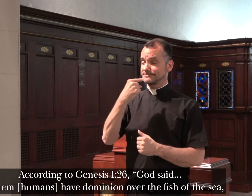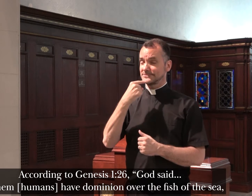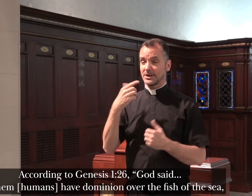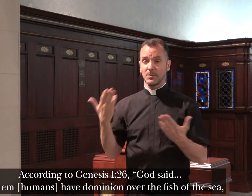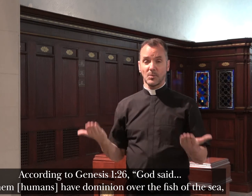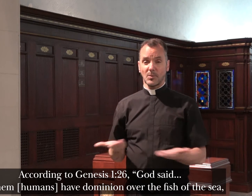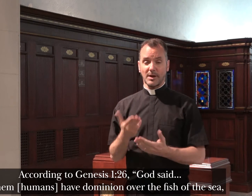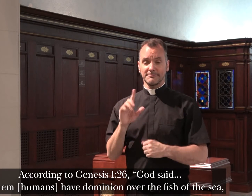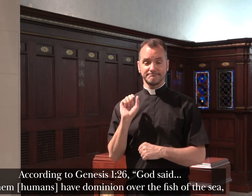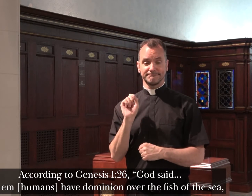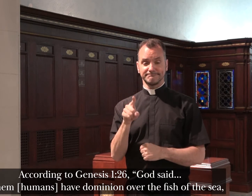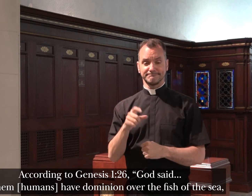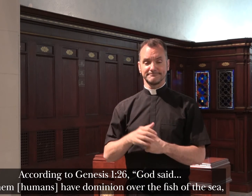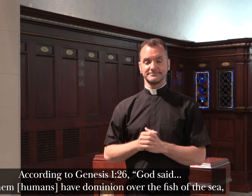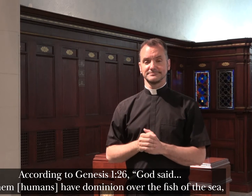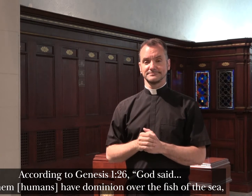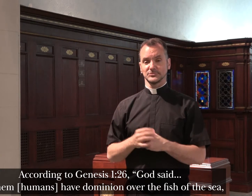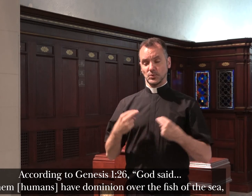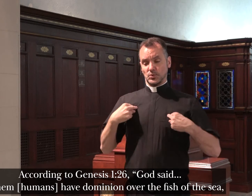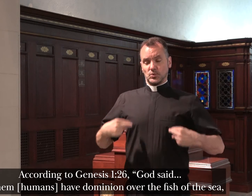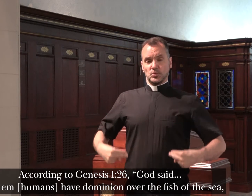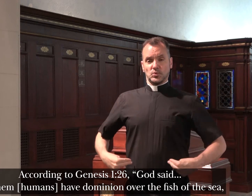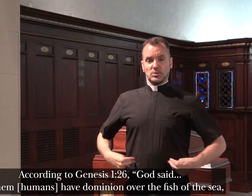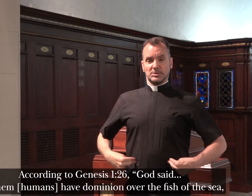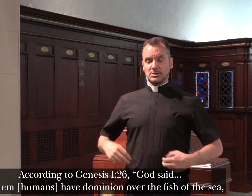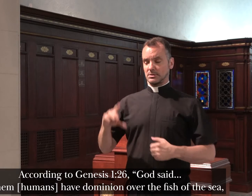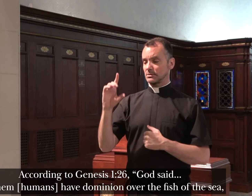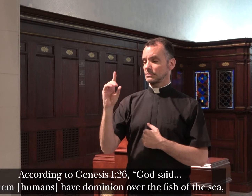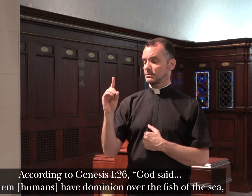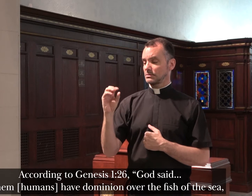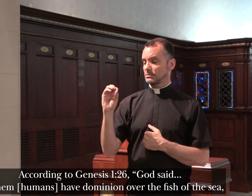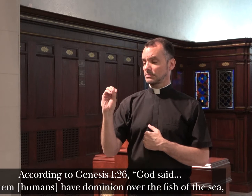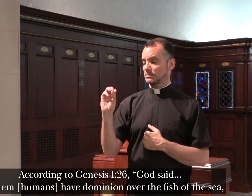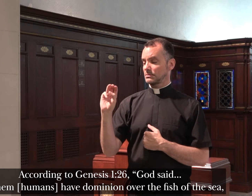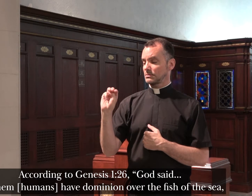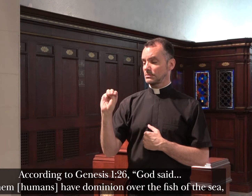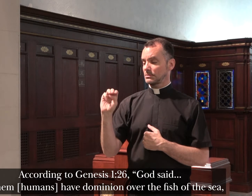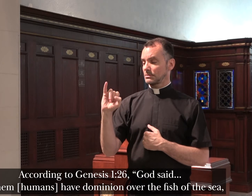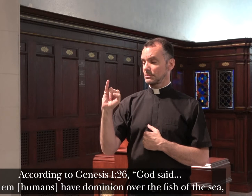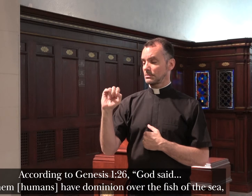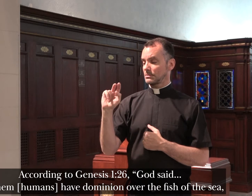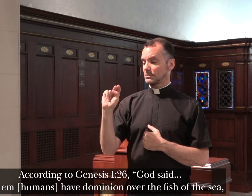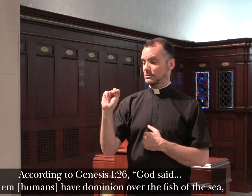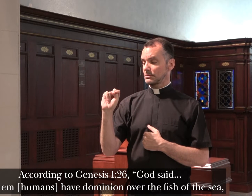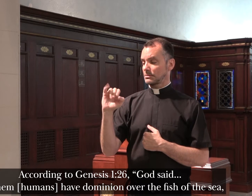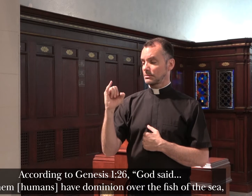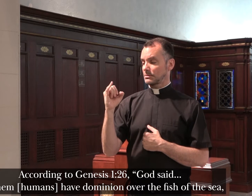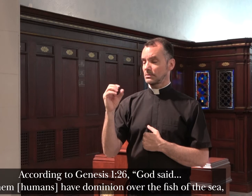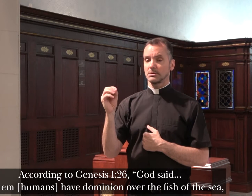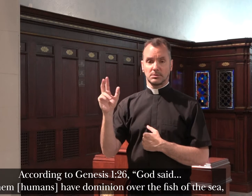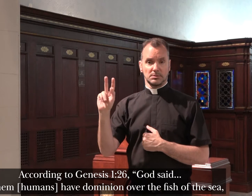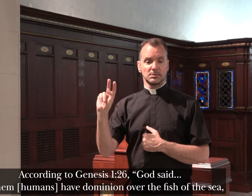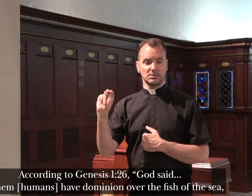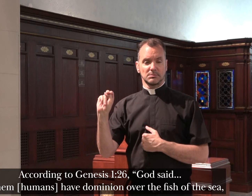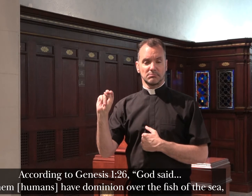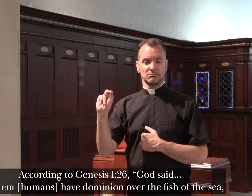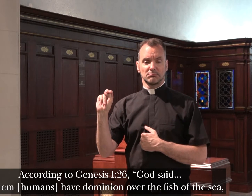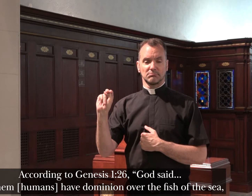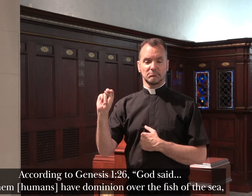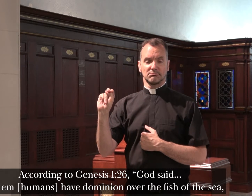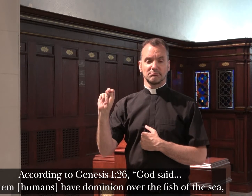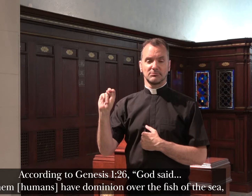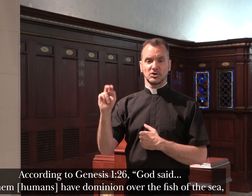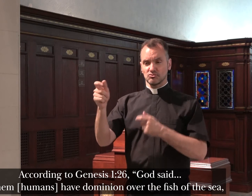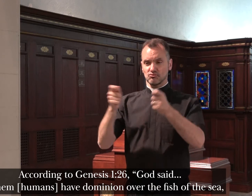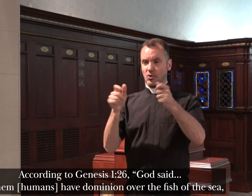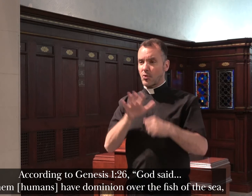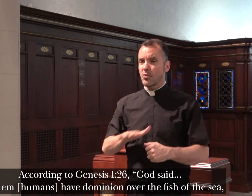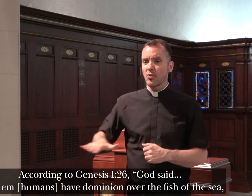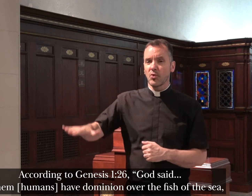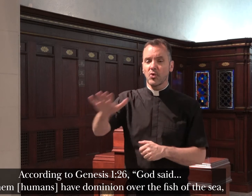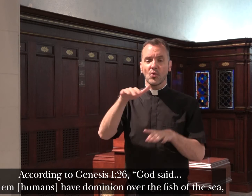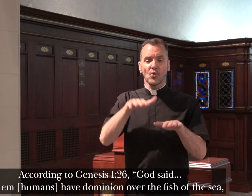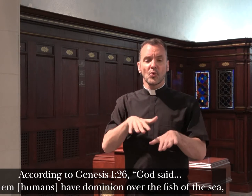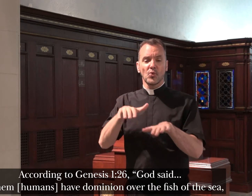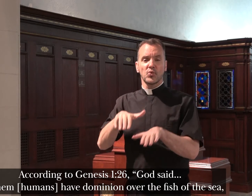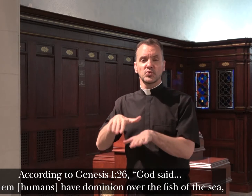dominion